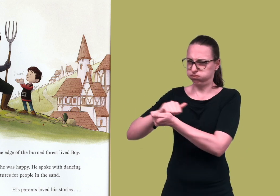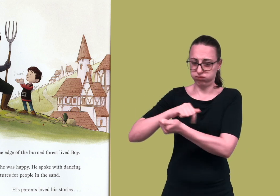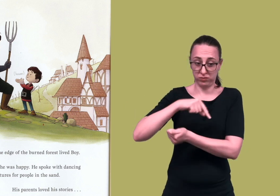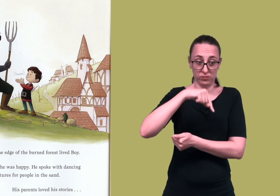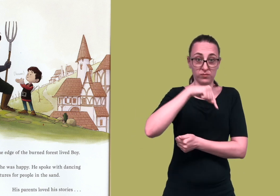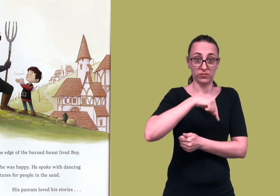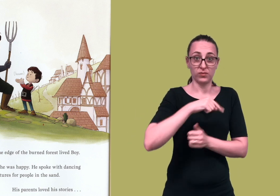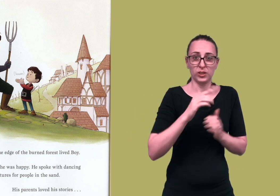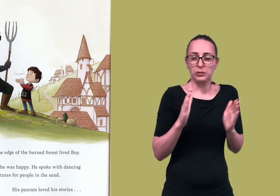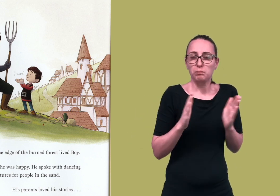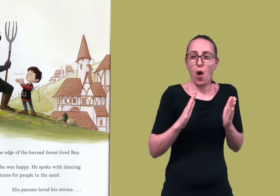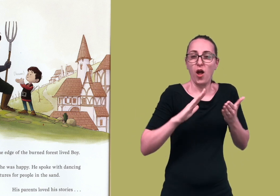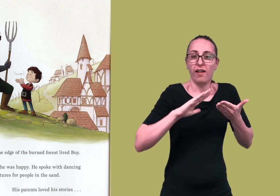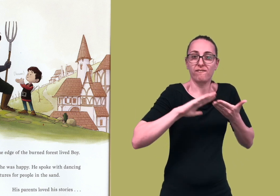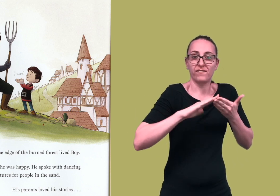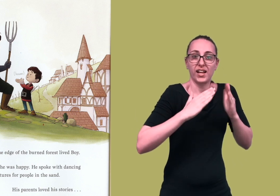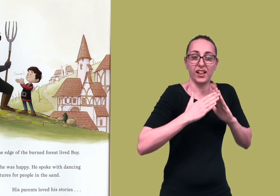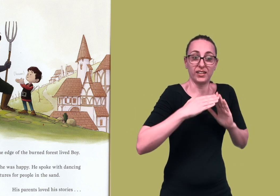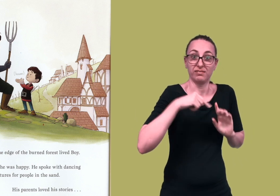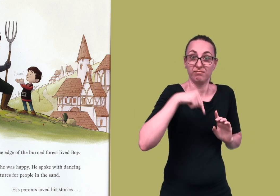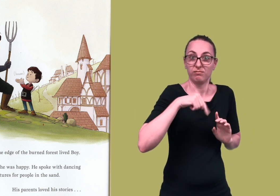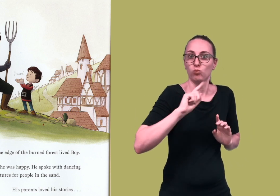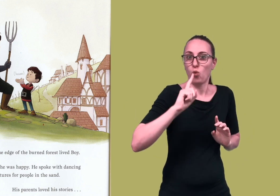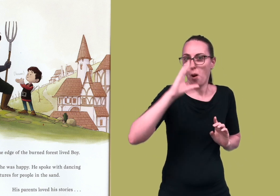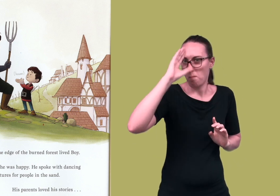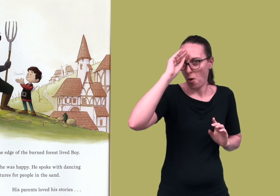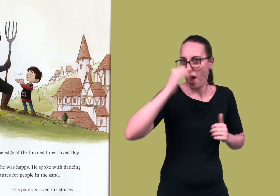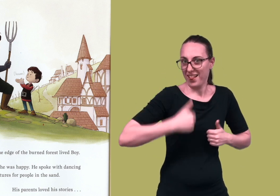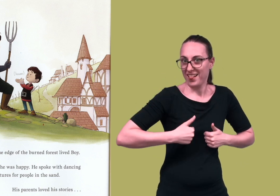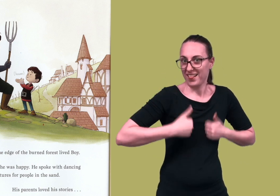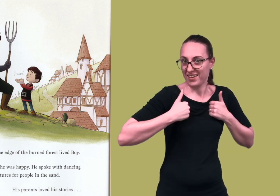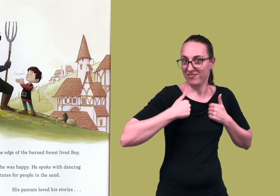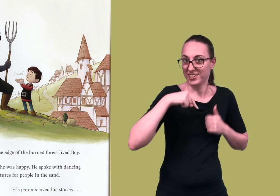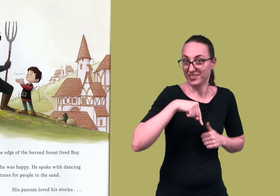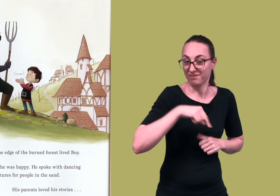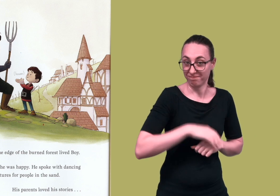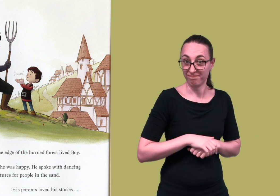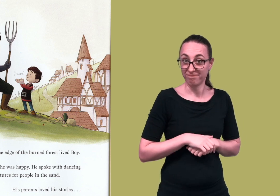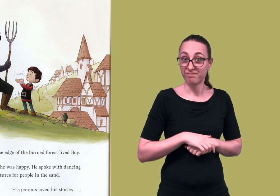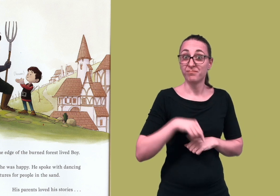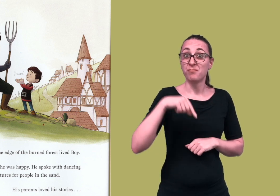In a small village on the edge of the forest lived Boy.